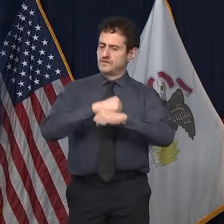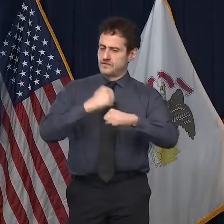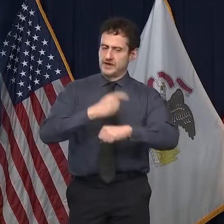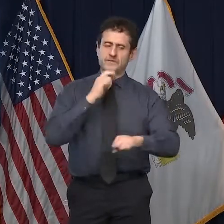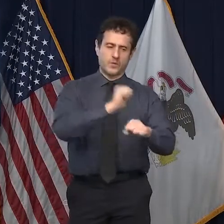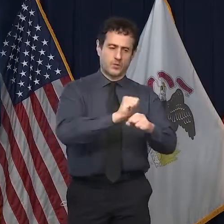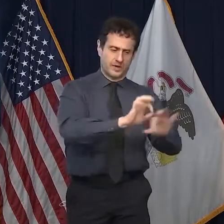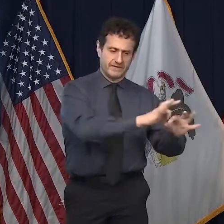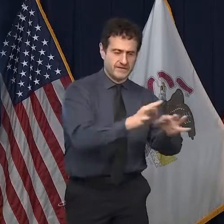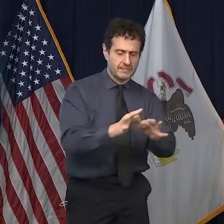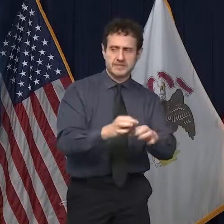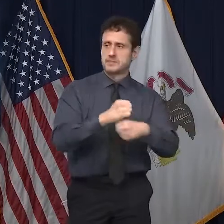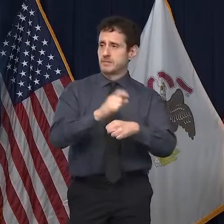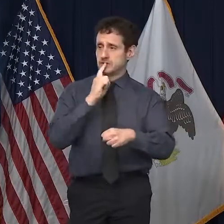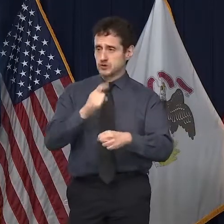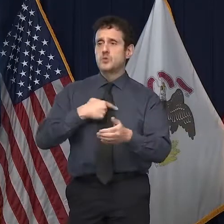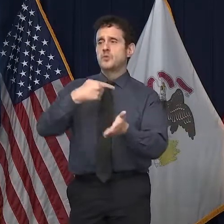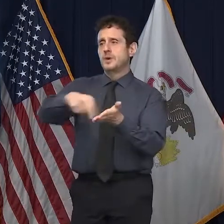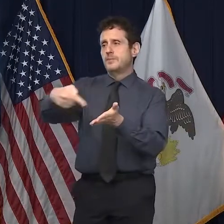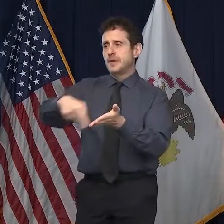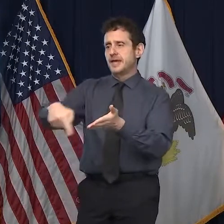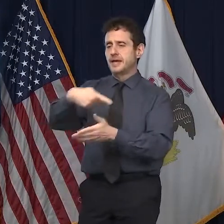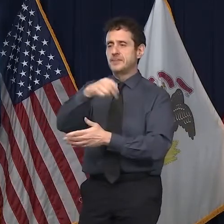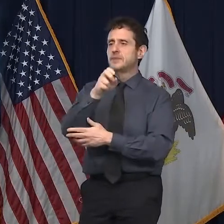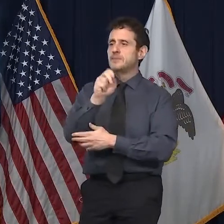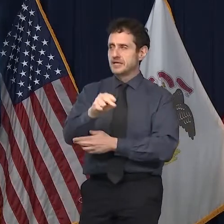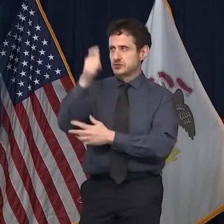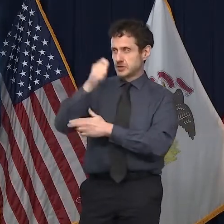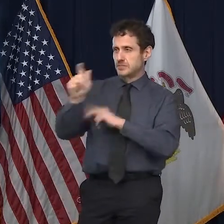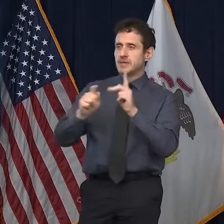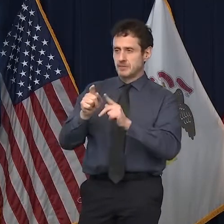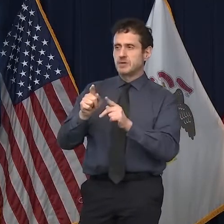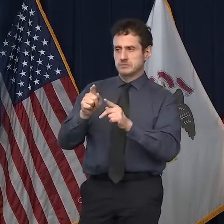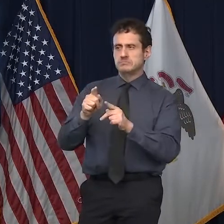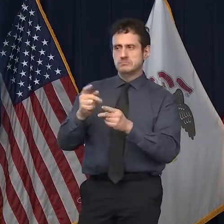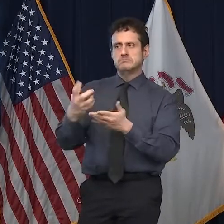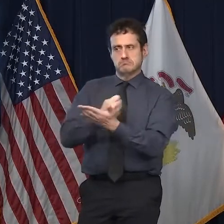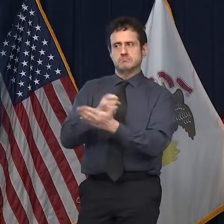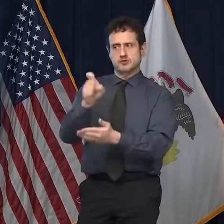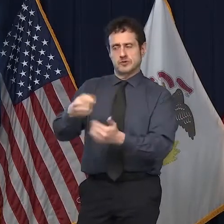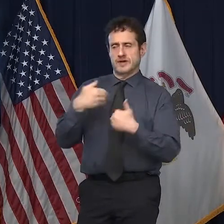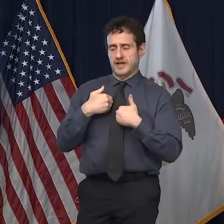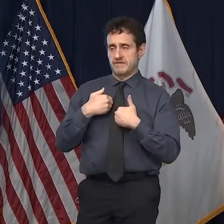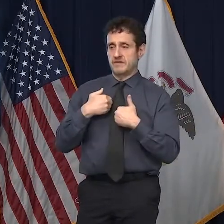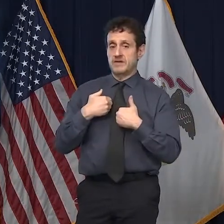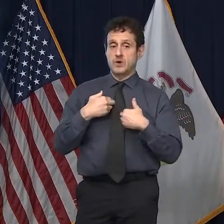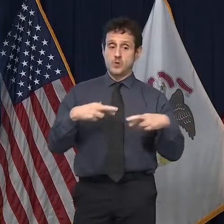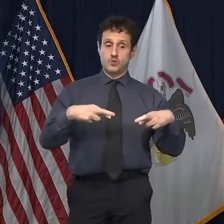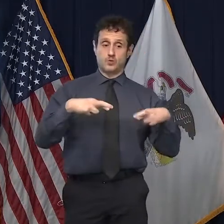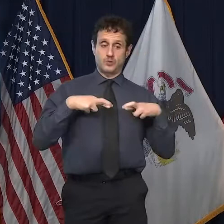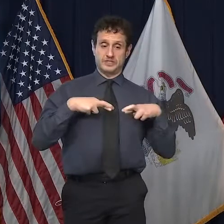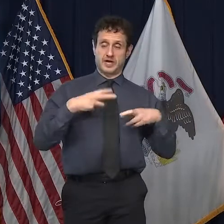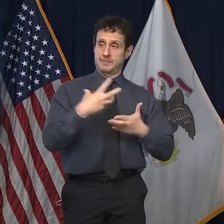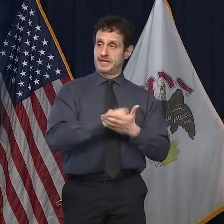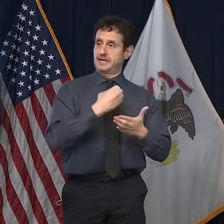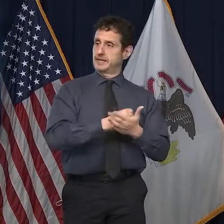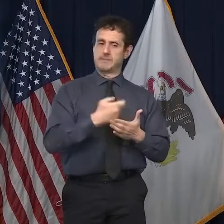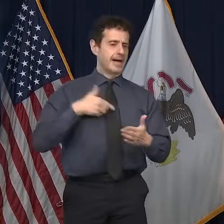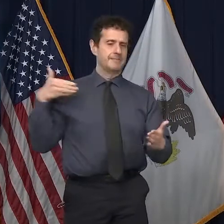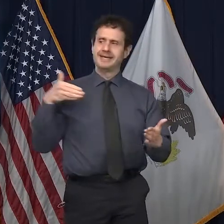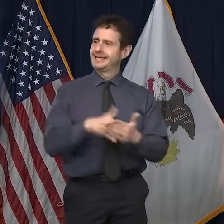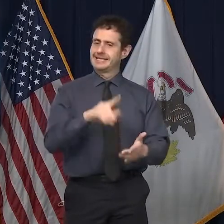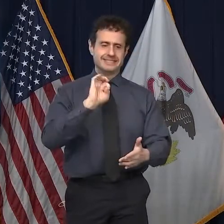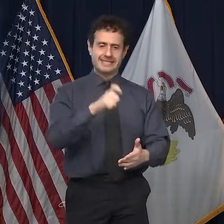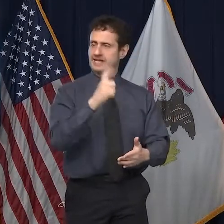to continue to make sure that we're paying the pensions that are owed to people and that we don't tax retirement income. I will stand foursquare